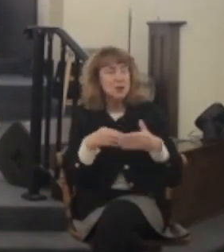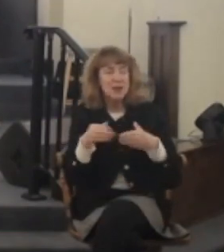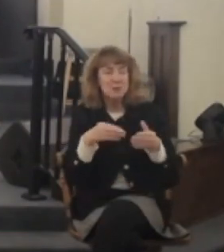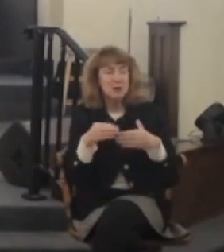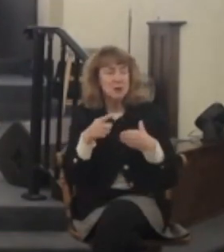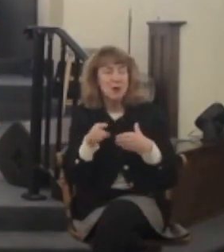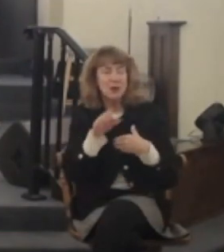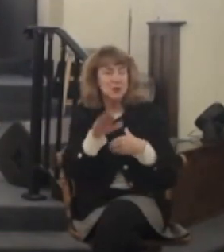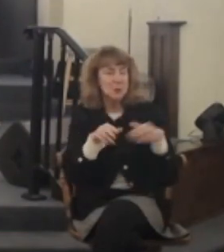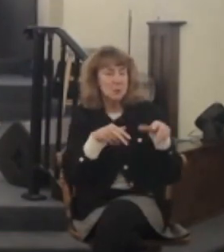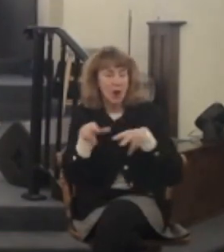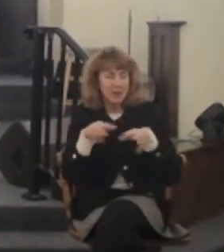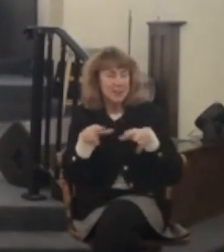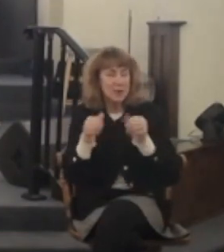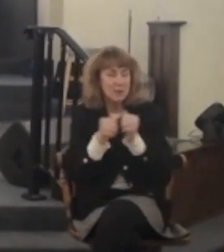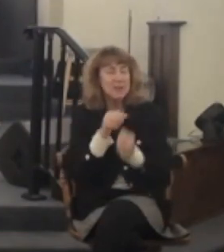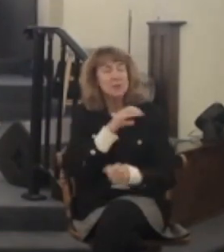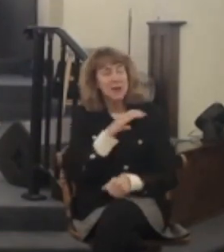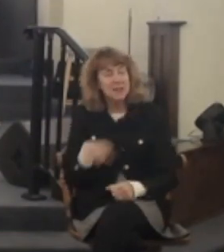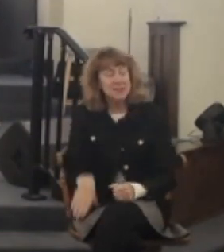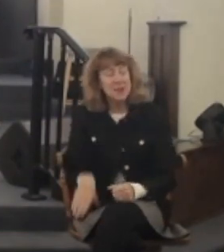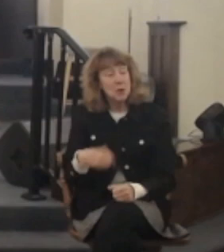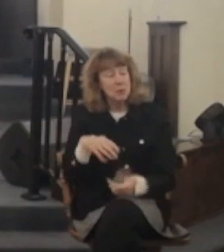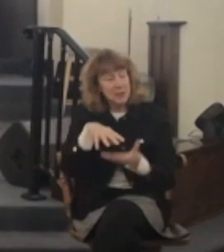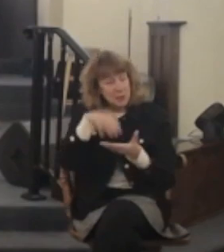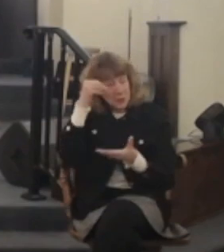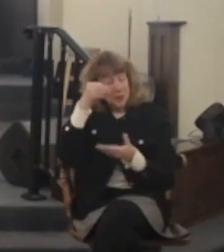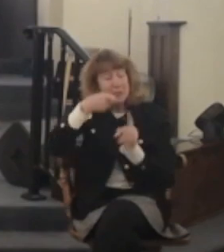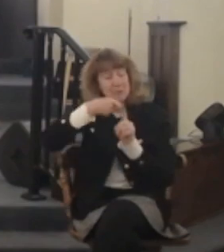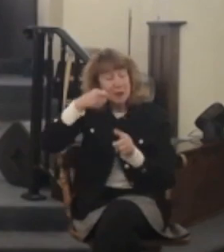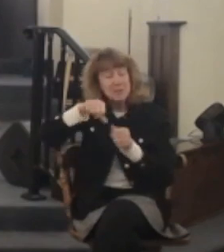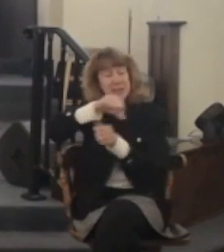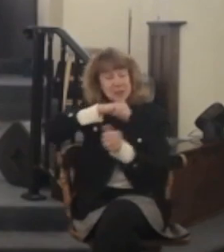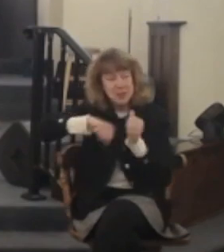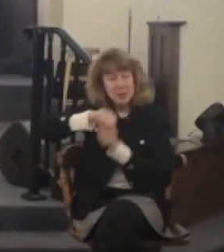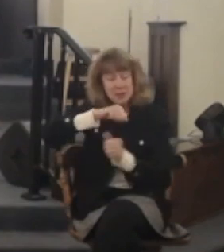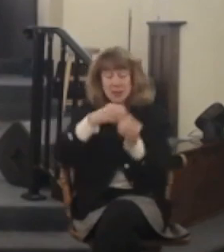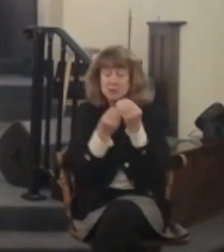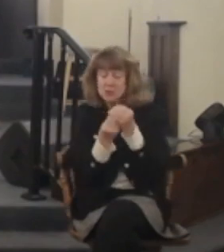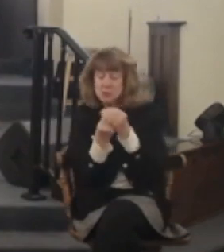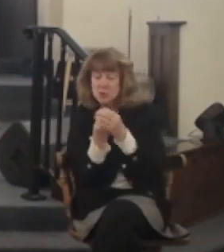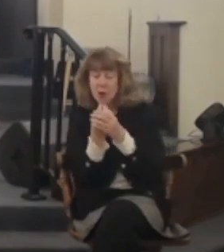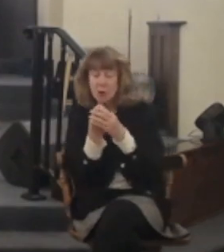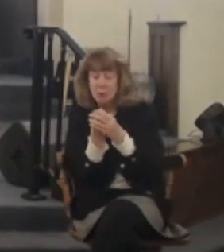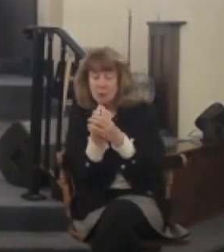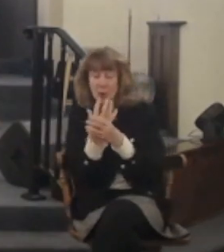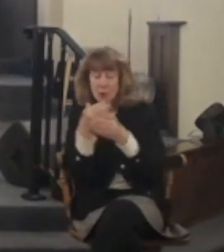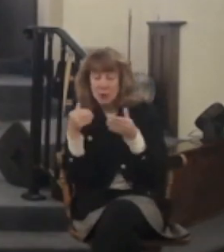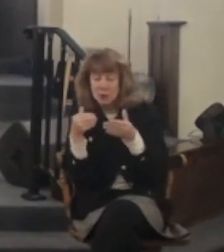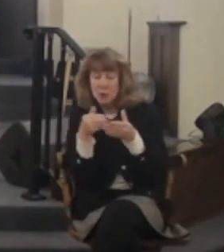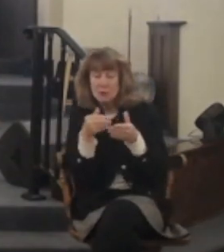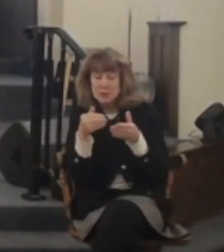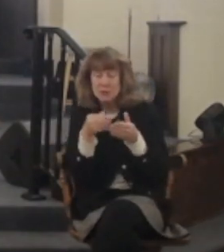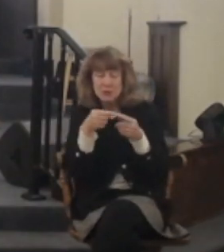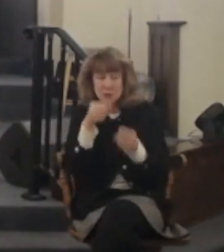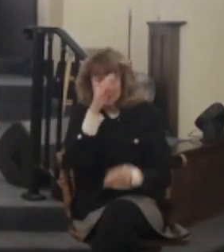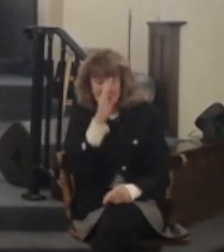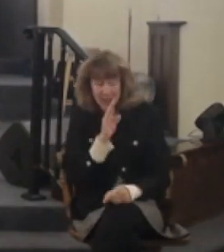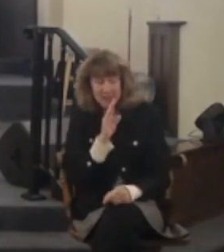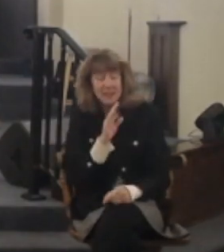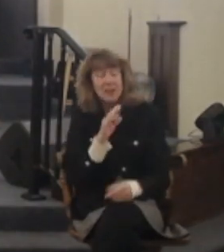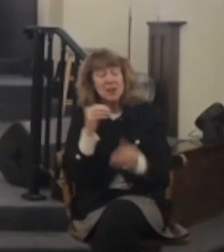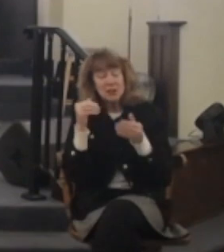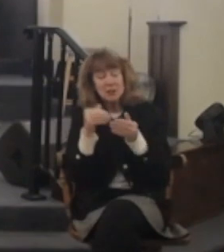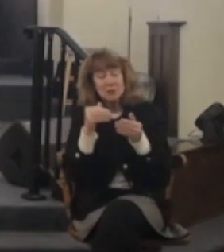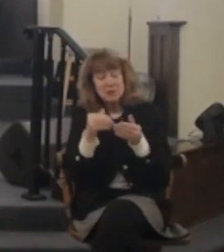walk with Christ, we can always learn from each other and help each other grow closer to God. And in doing so, hopefully help us to grow closer